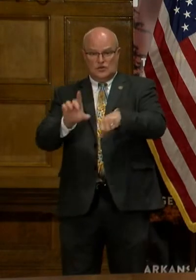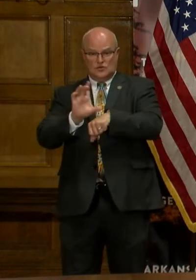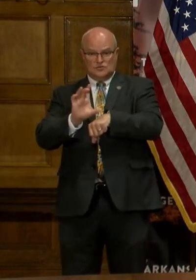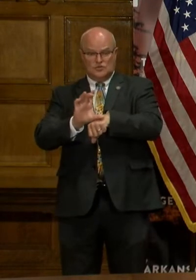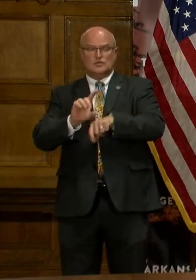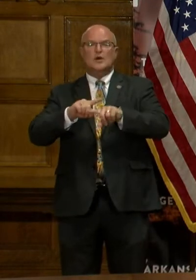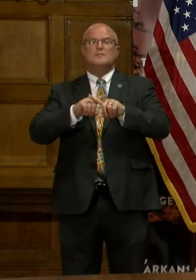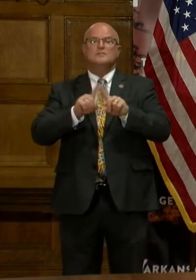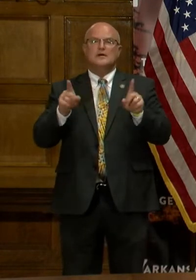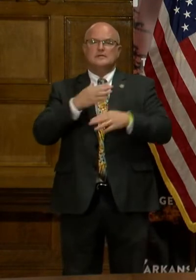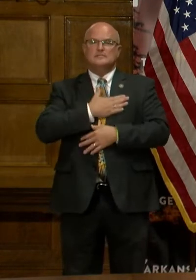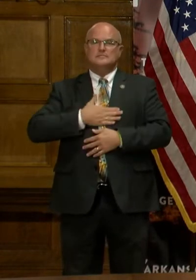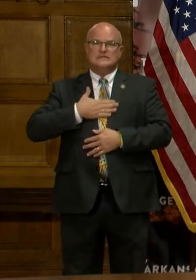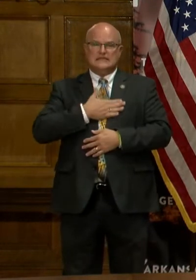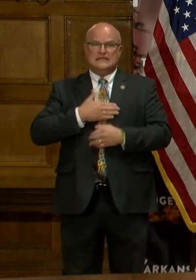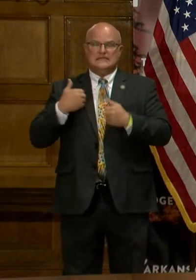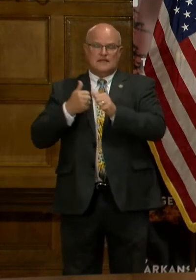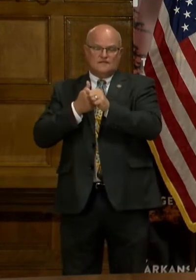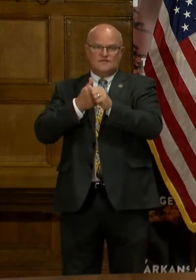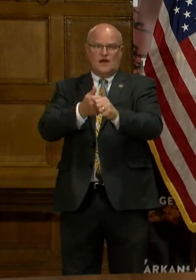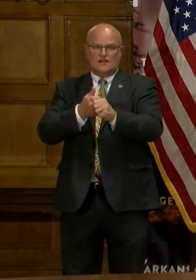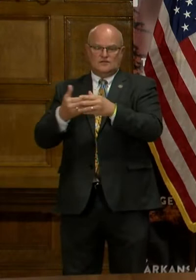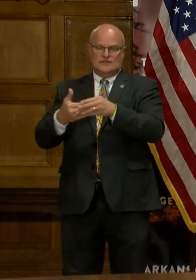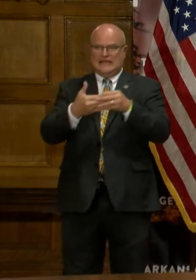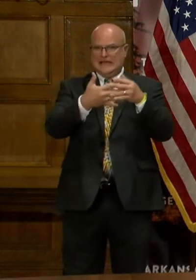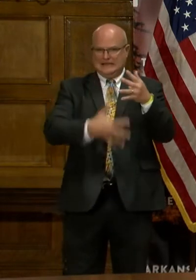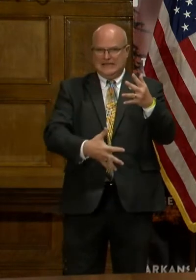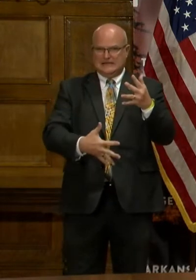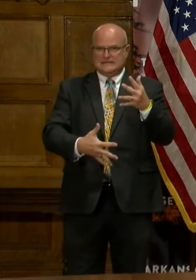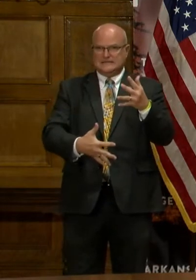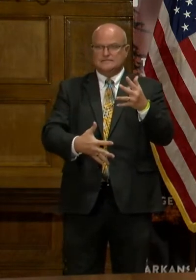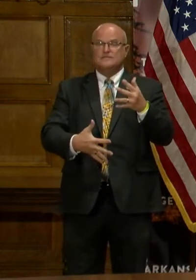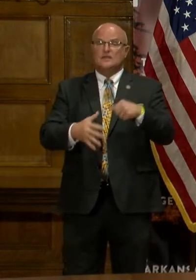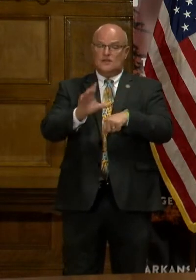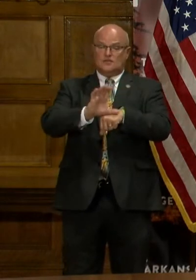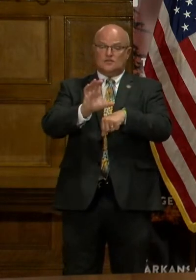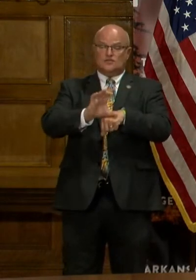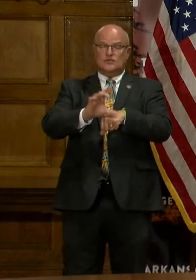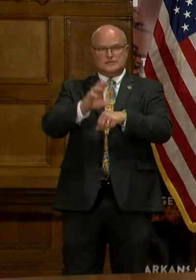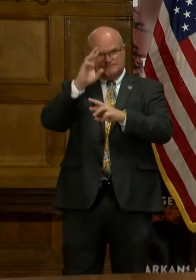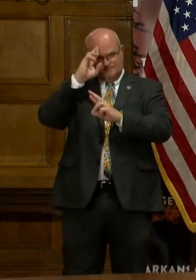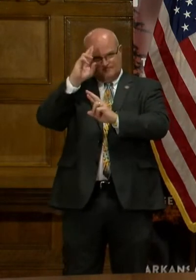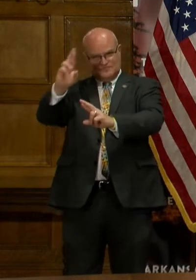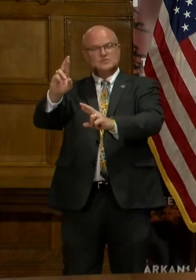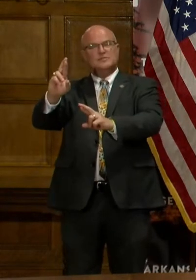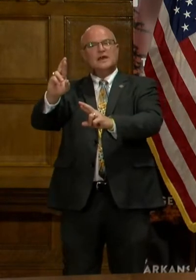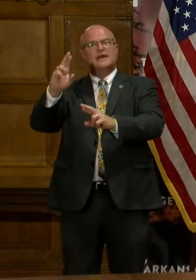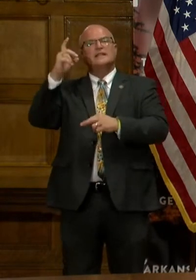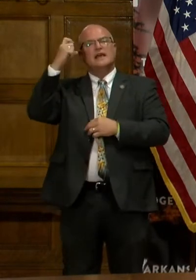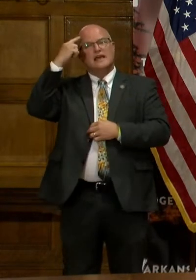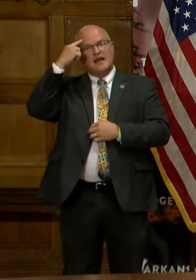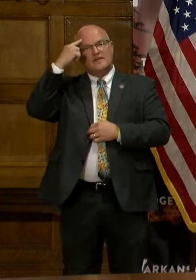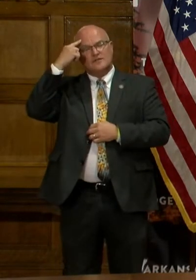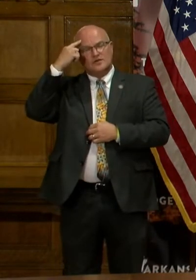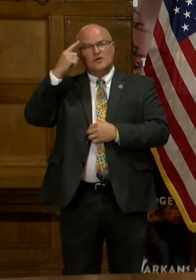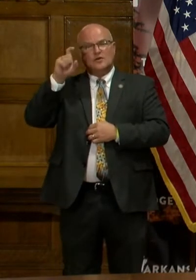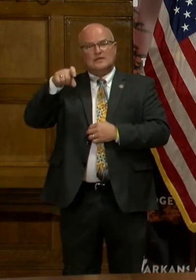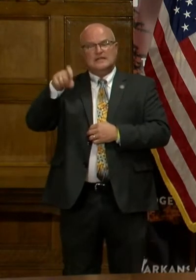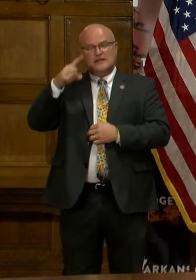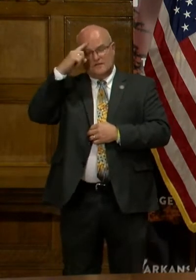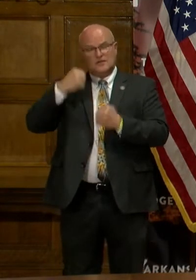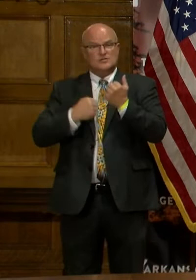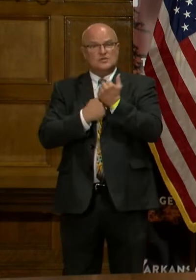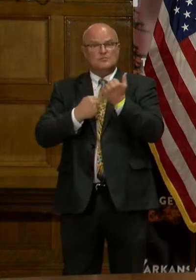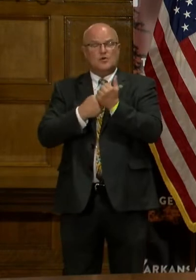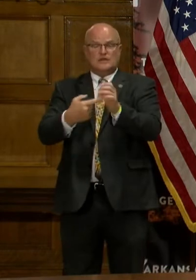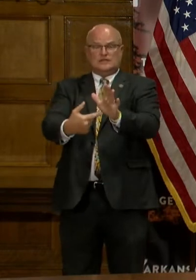guidelines and the safety precautions. We owe him our respect as churches and religious organizations for the